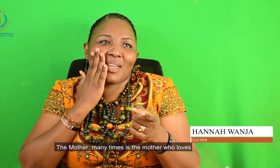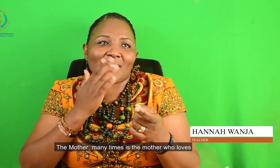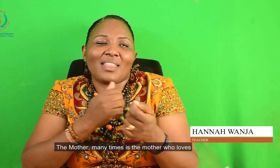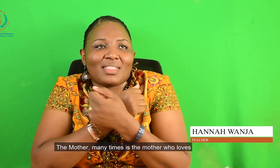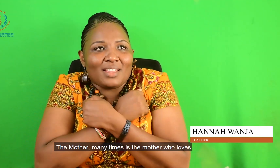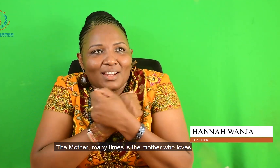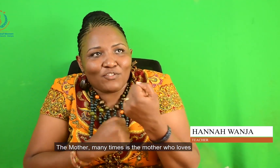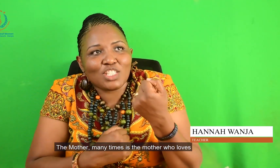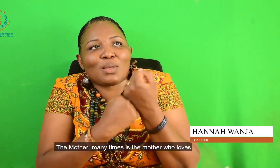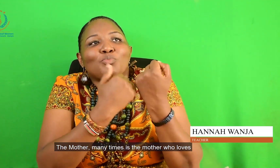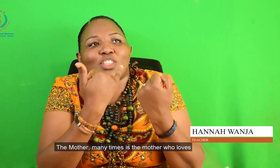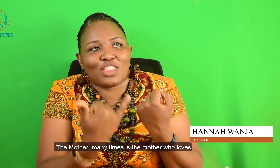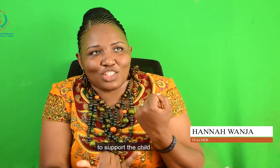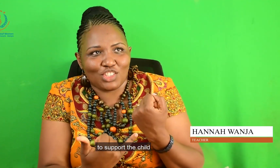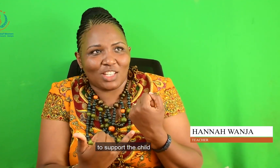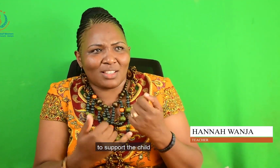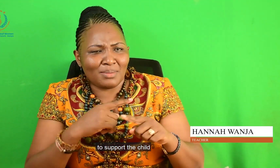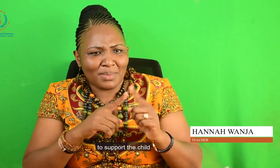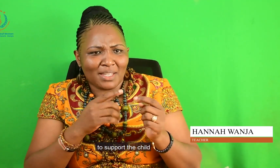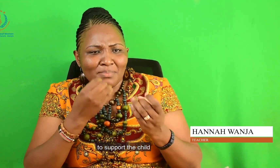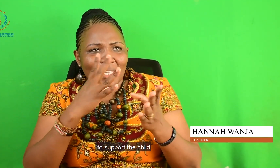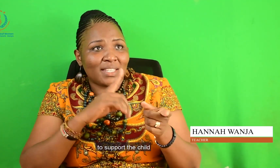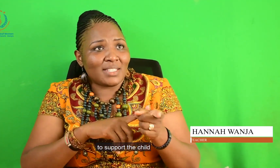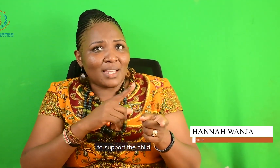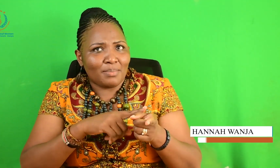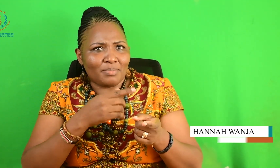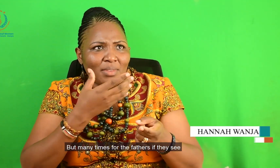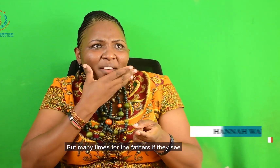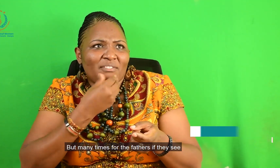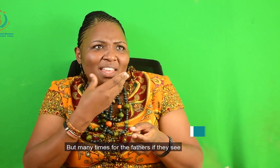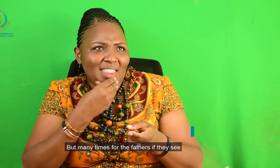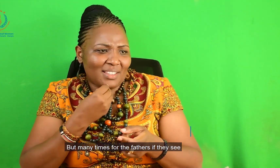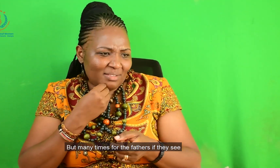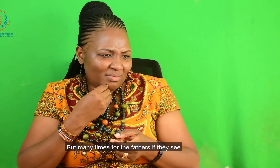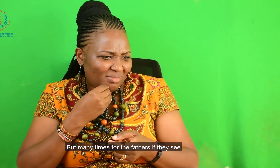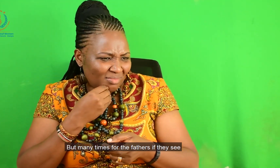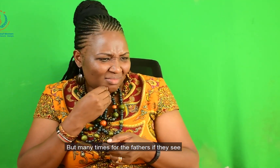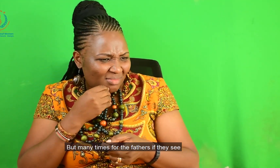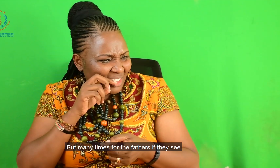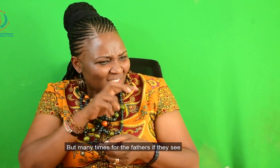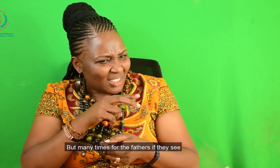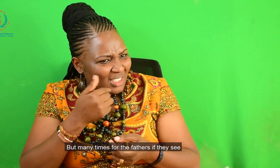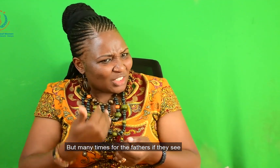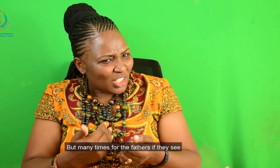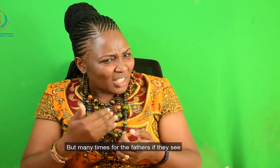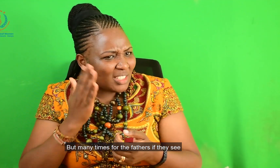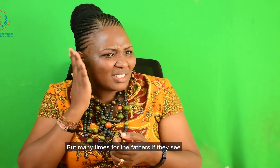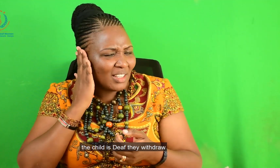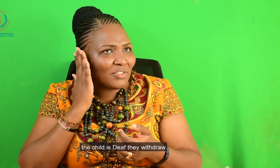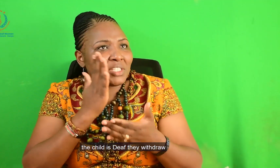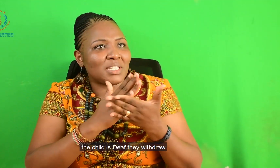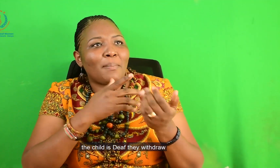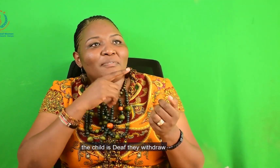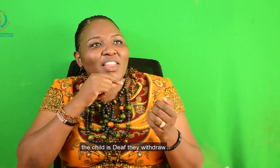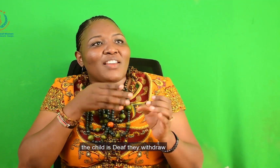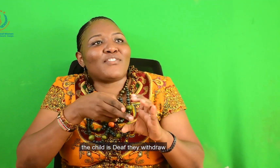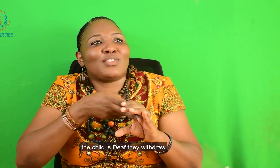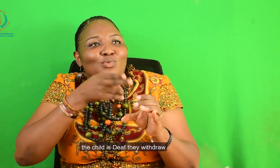is a mother who loves to support the child. But oftentimes you find the fathers, if they see that the child is deaf,